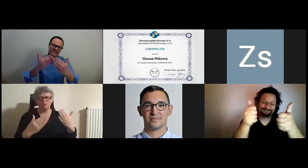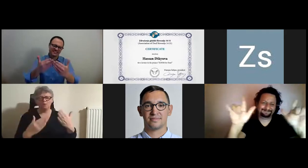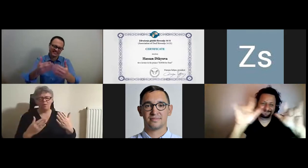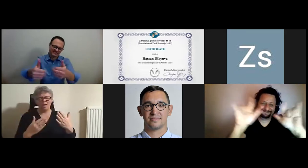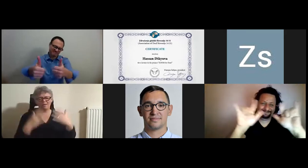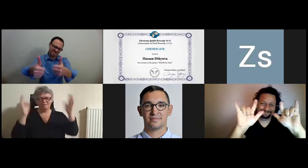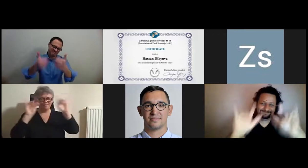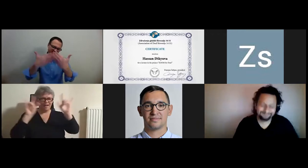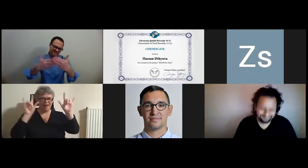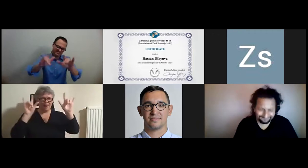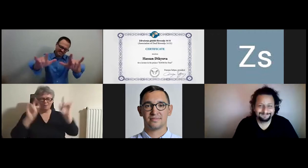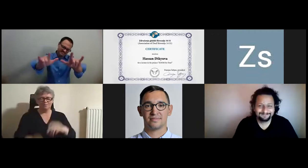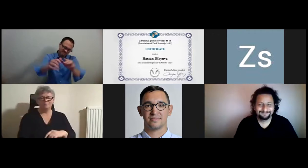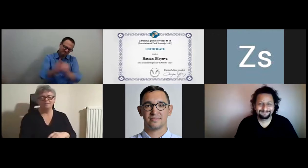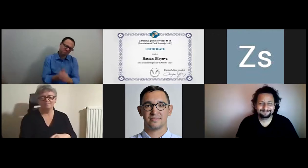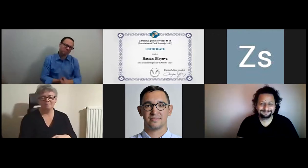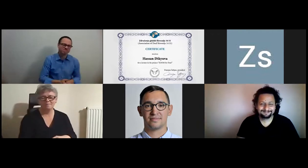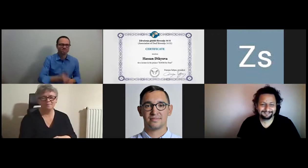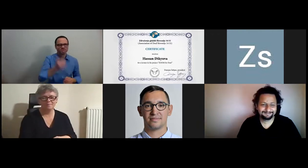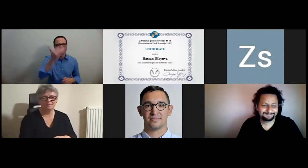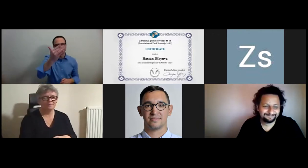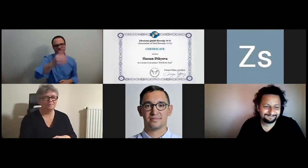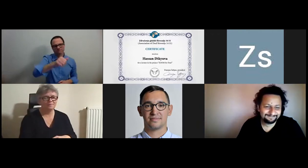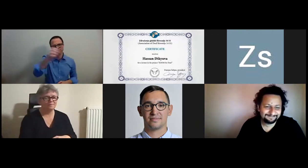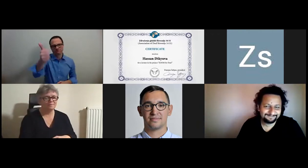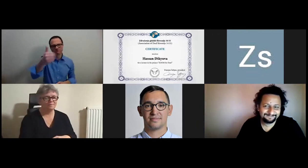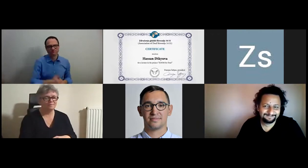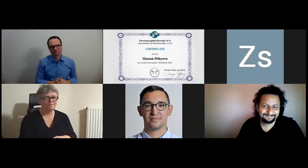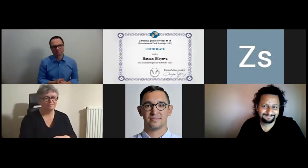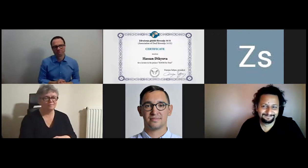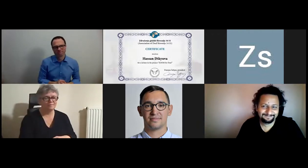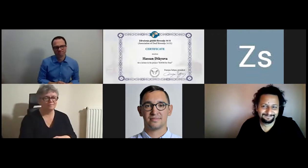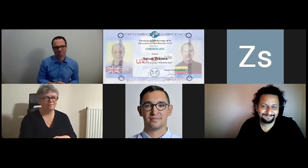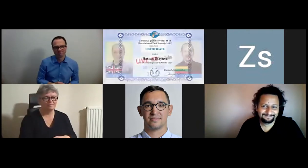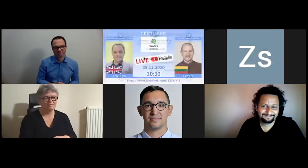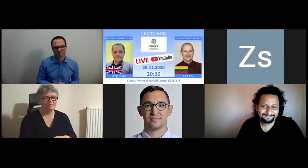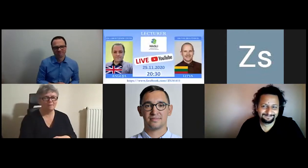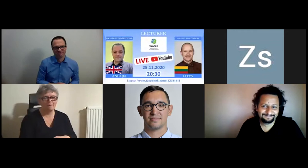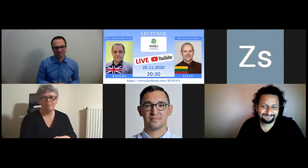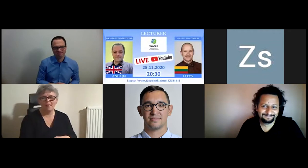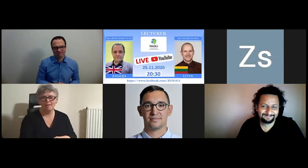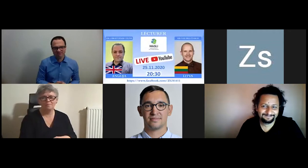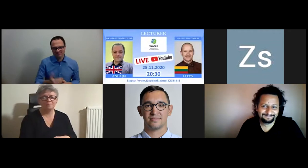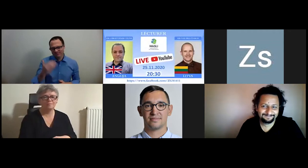and sisters. Thank you. Big love to you all. Thank you, Hassan.